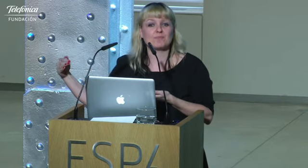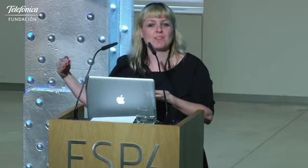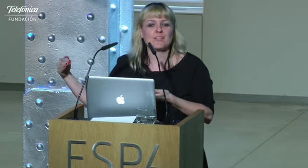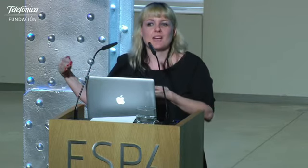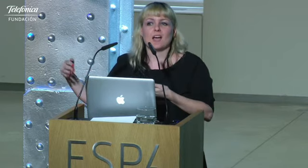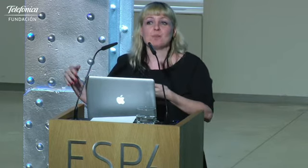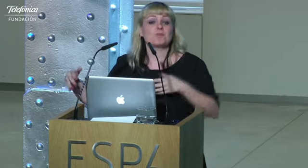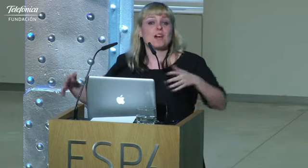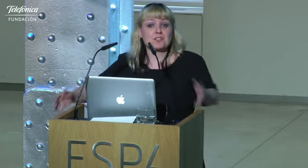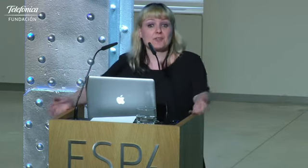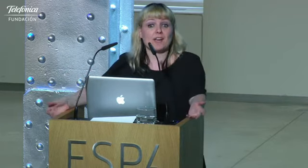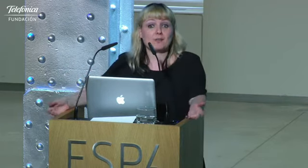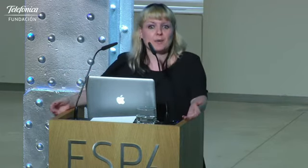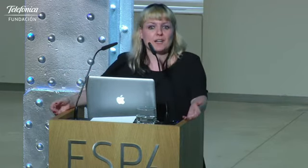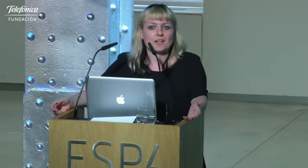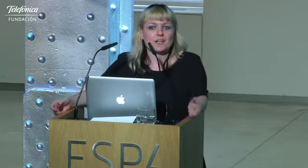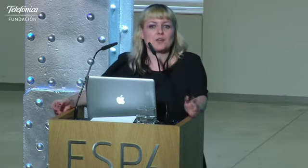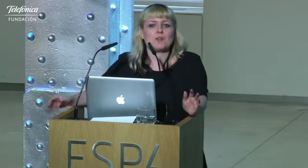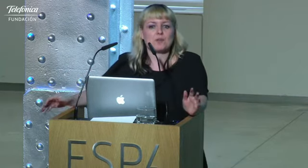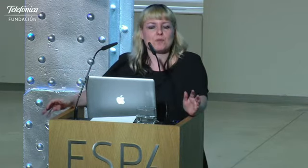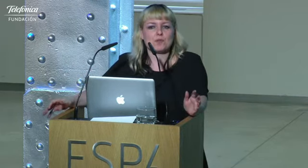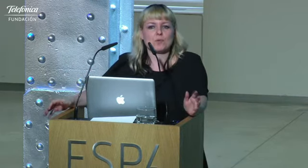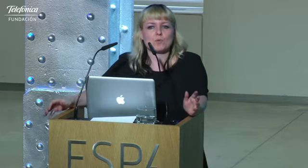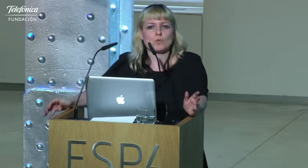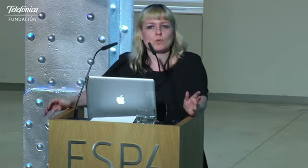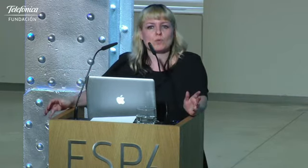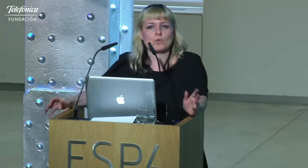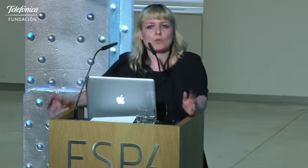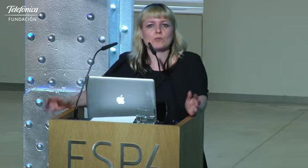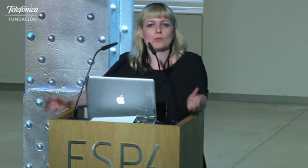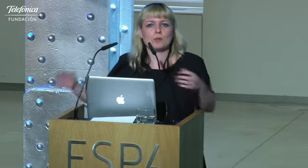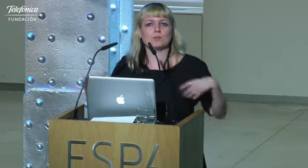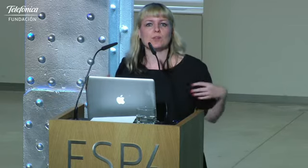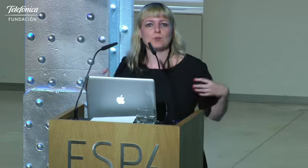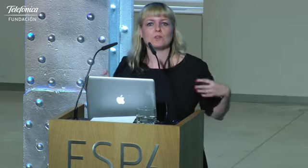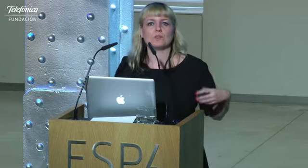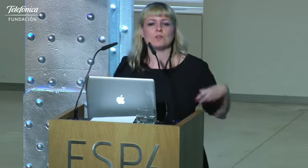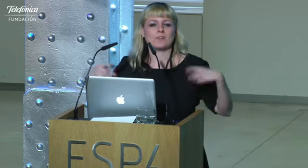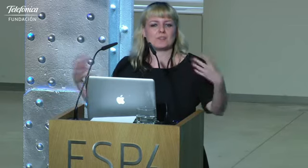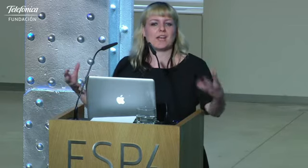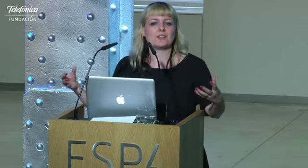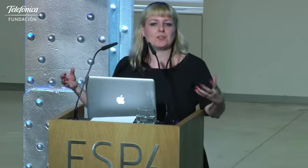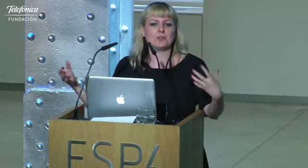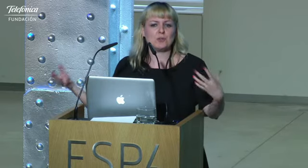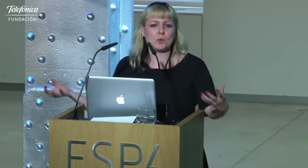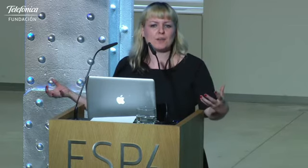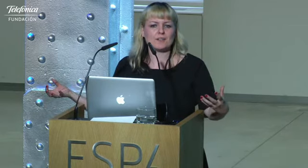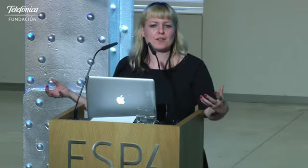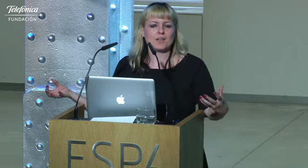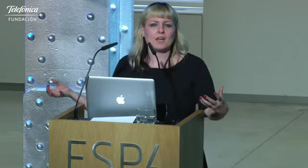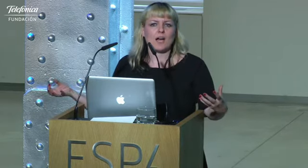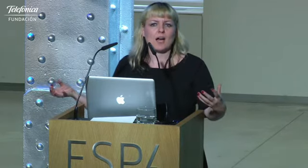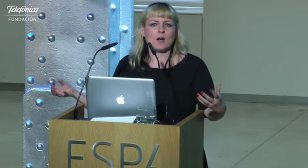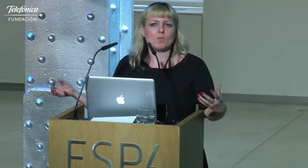time. But you're right, it's not for everyone. You know, there are also people that want to understand it and know